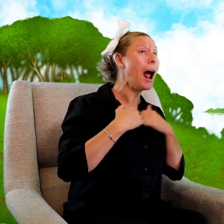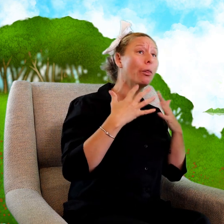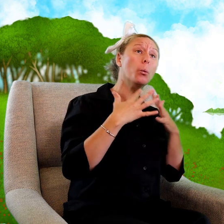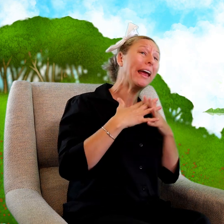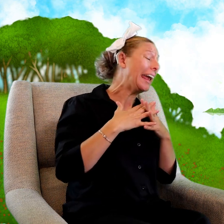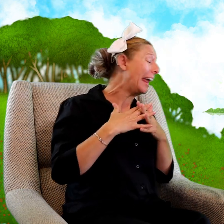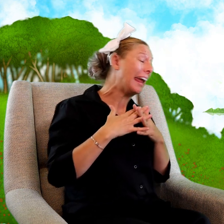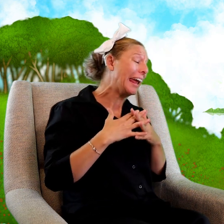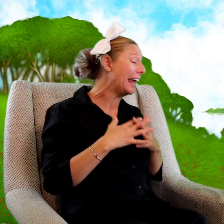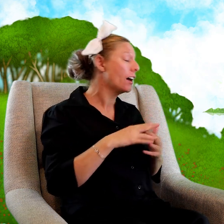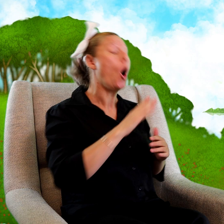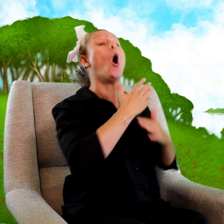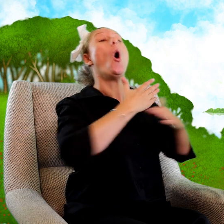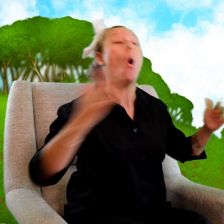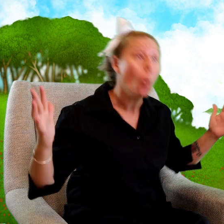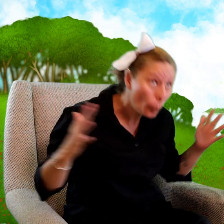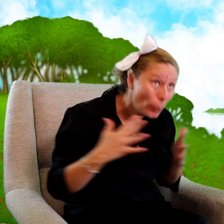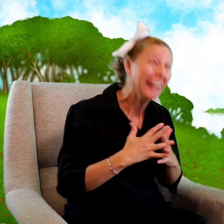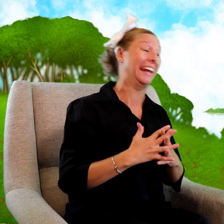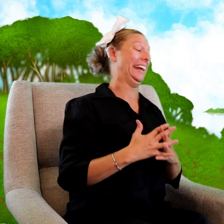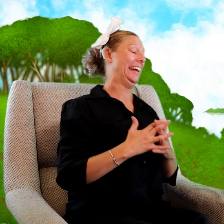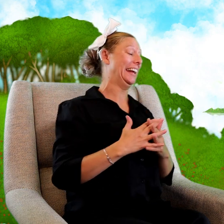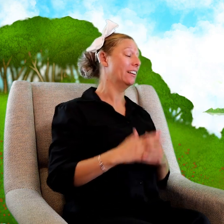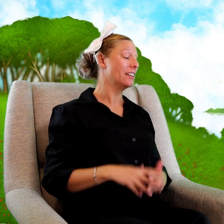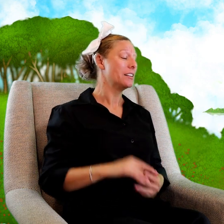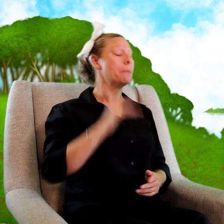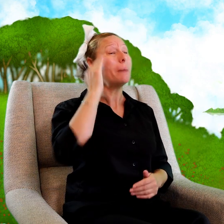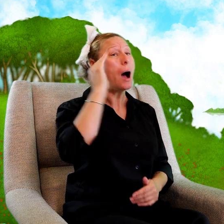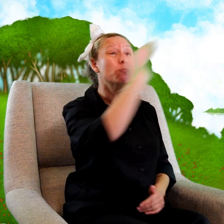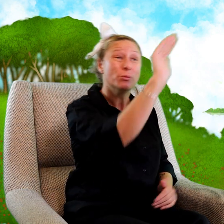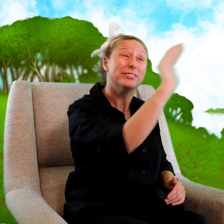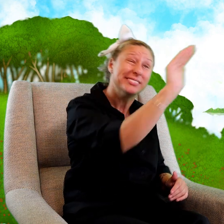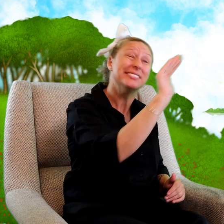No Baths Week all week, Ben reminded her.